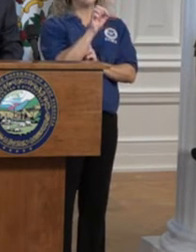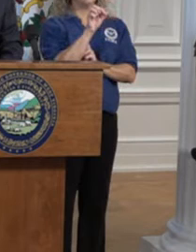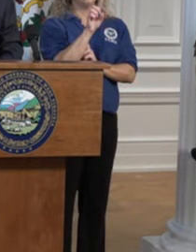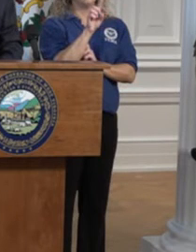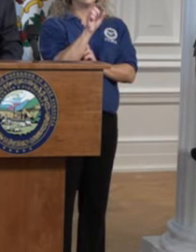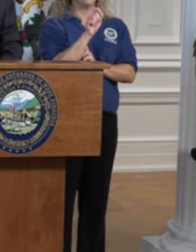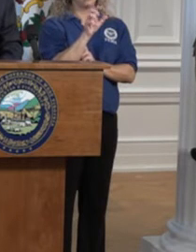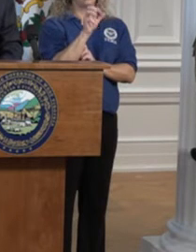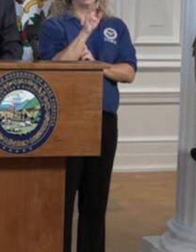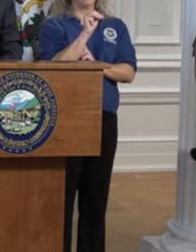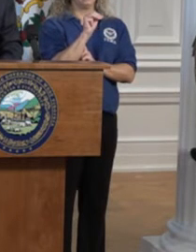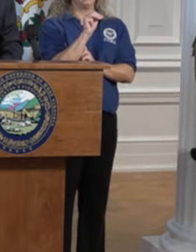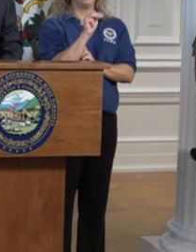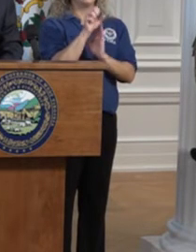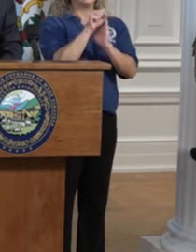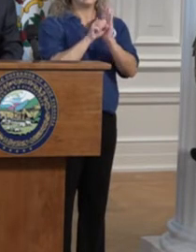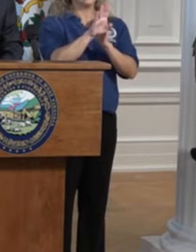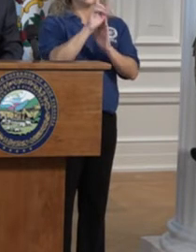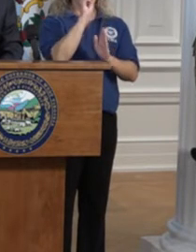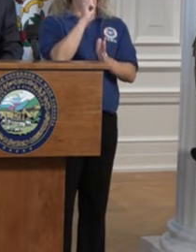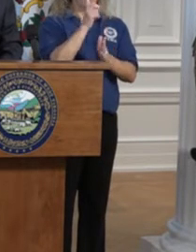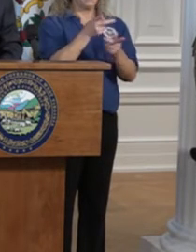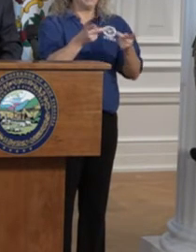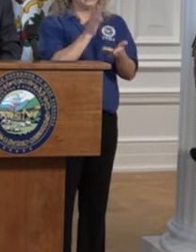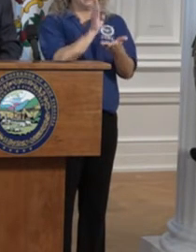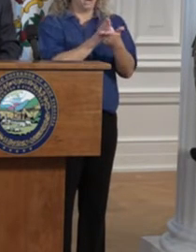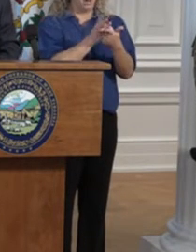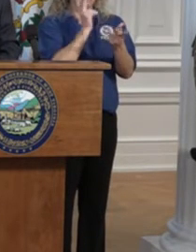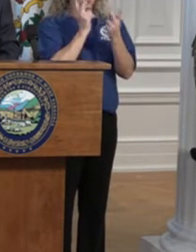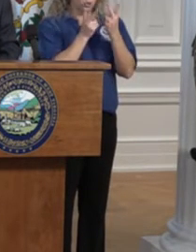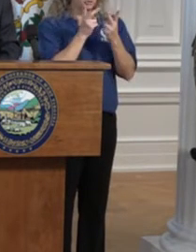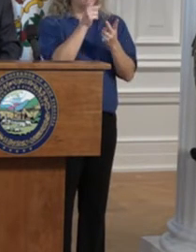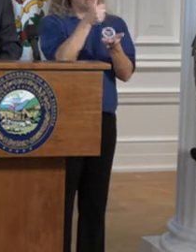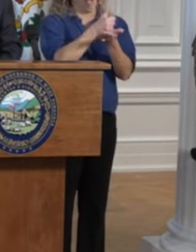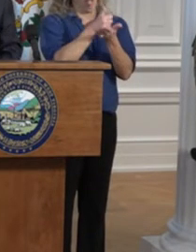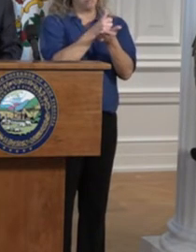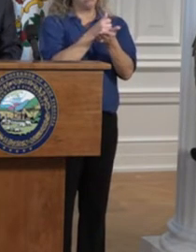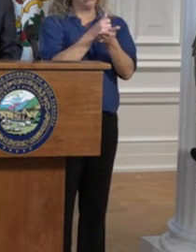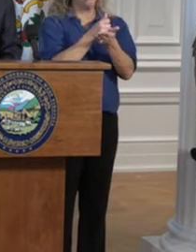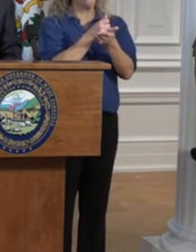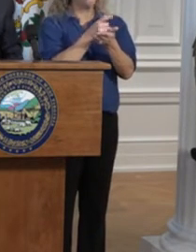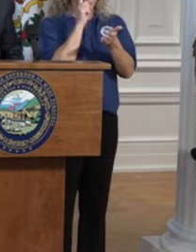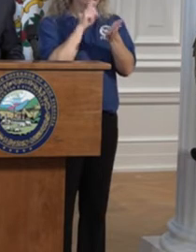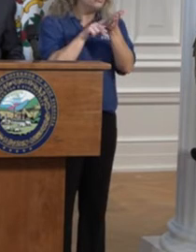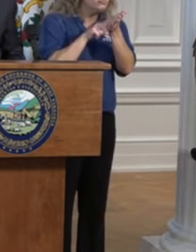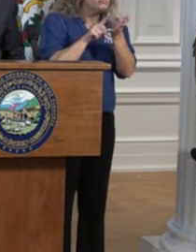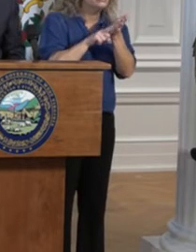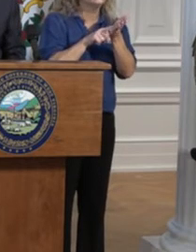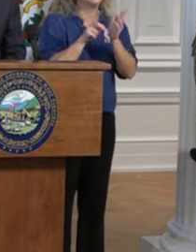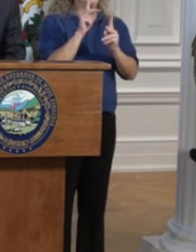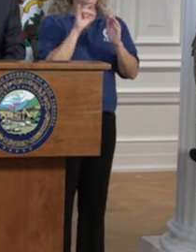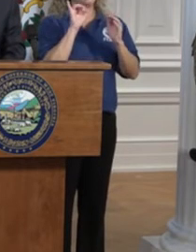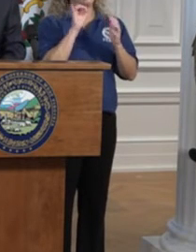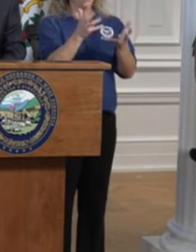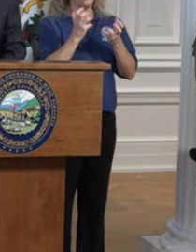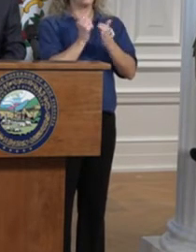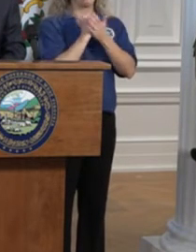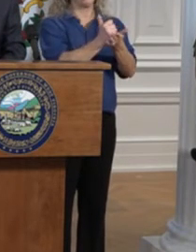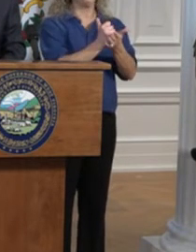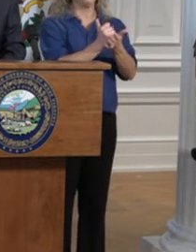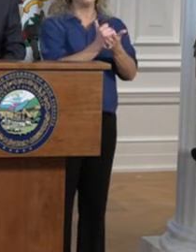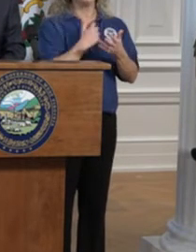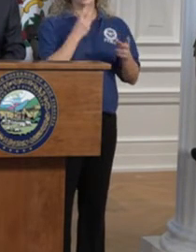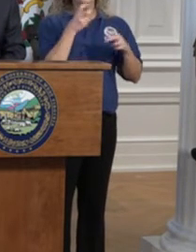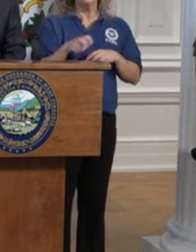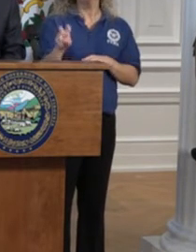wvflood.com, as the state's one-stop shop for those needing assistance and those who want to help. Now, as I